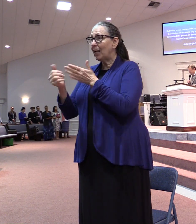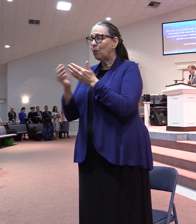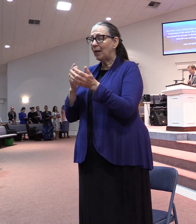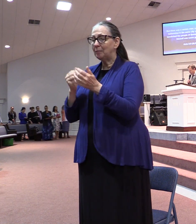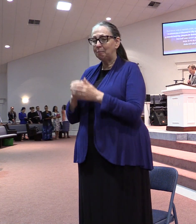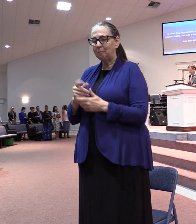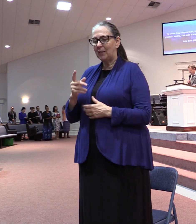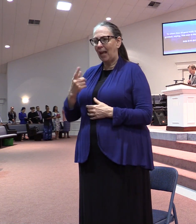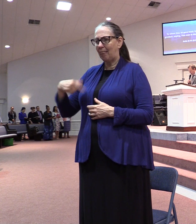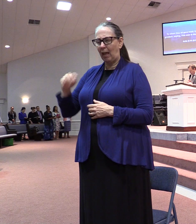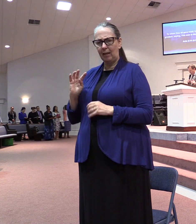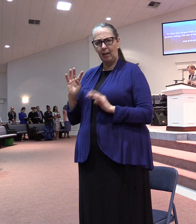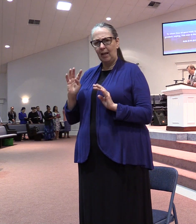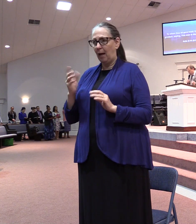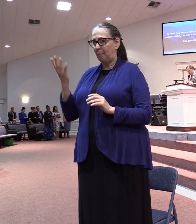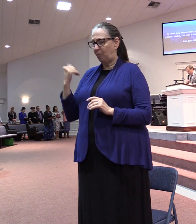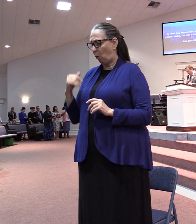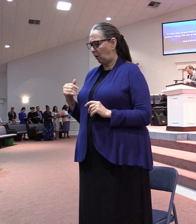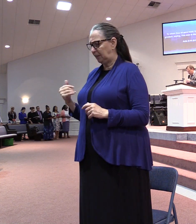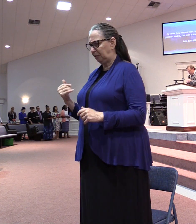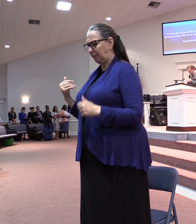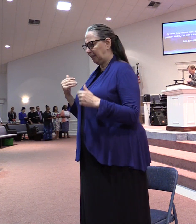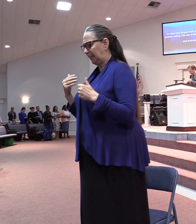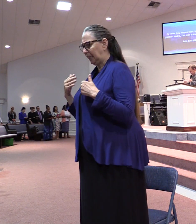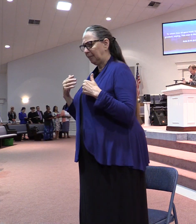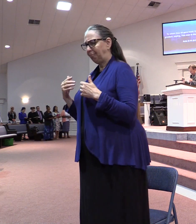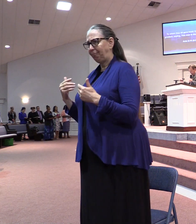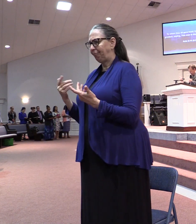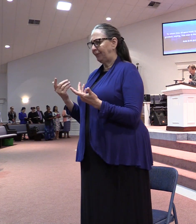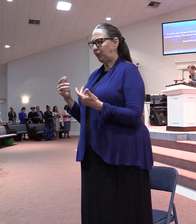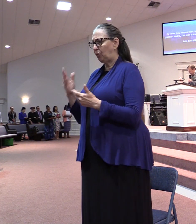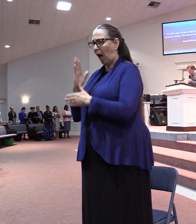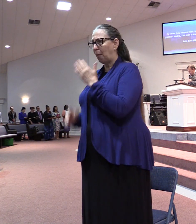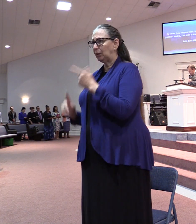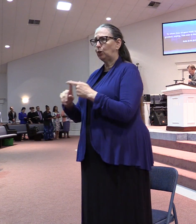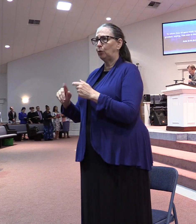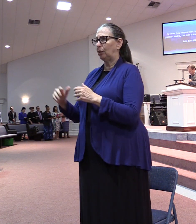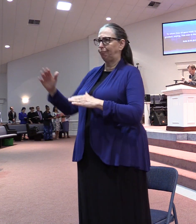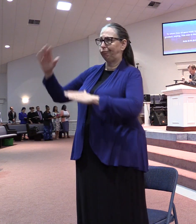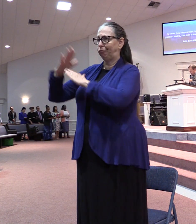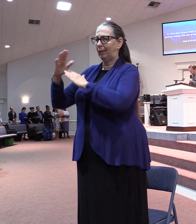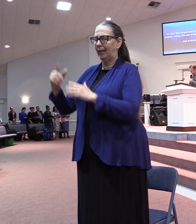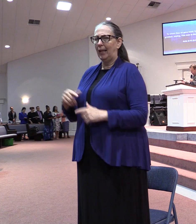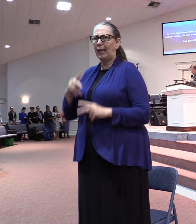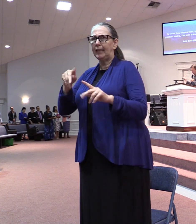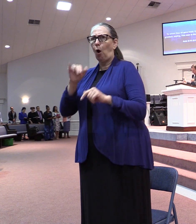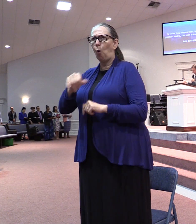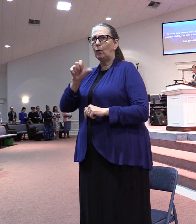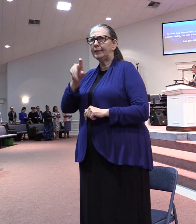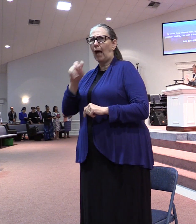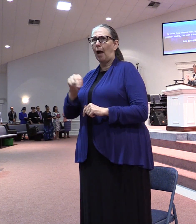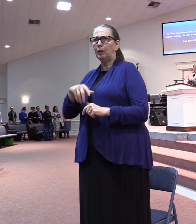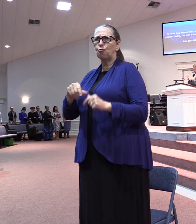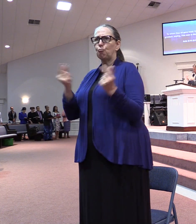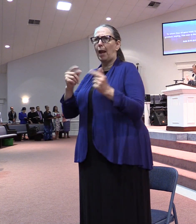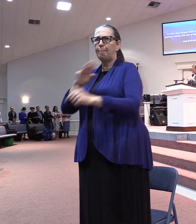To whom they all gave heed, from the least to the greatest, saying, this man is the great power of God. Or if I can say it